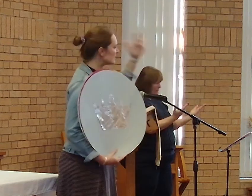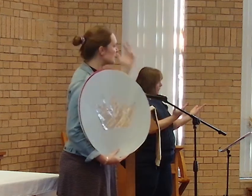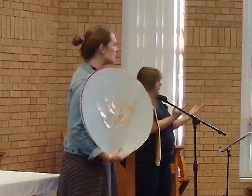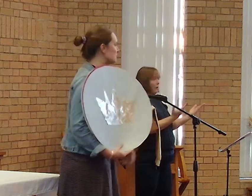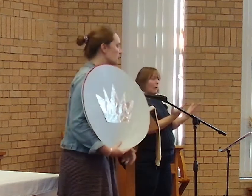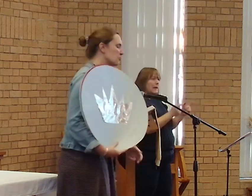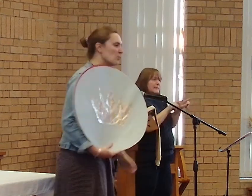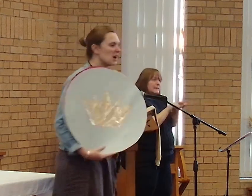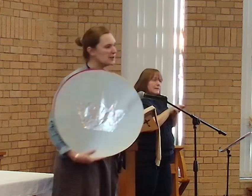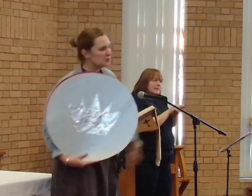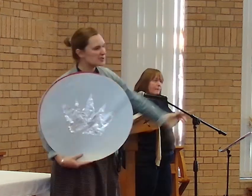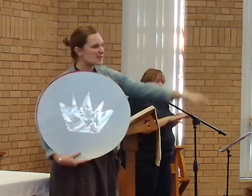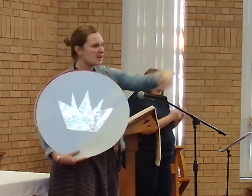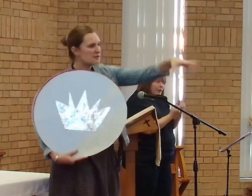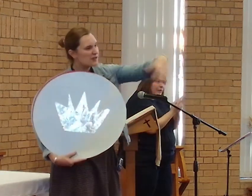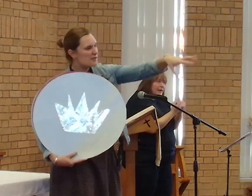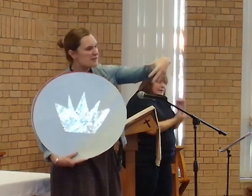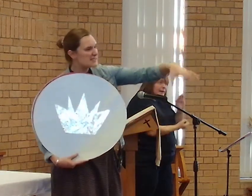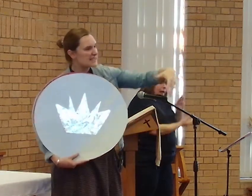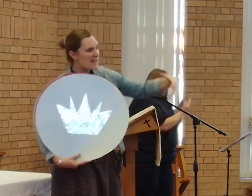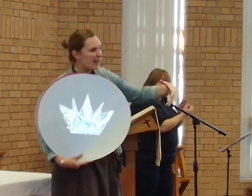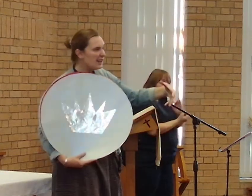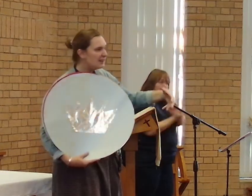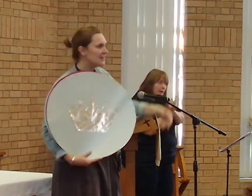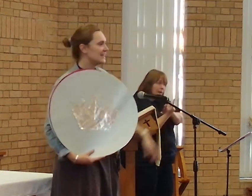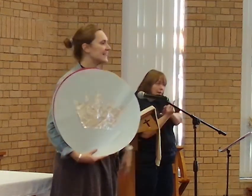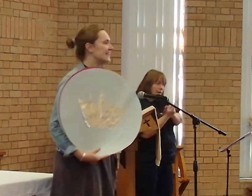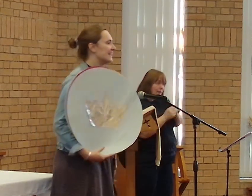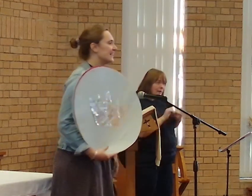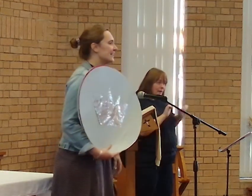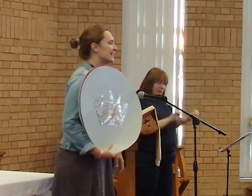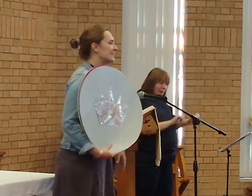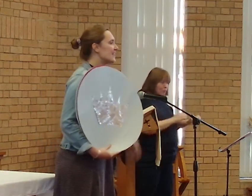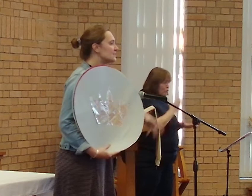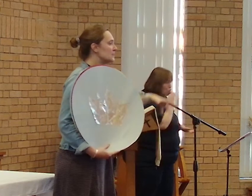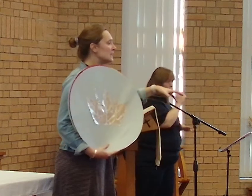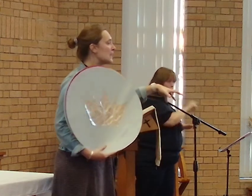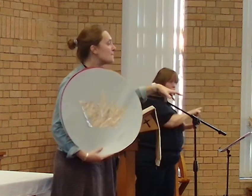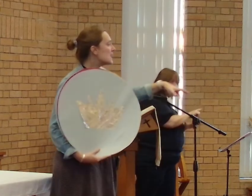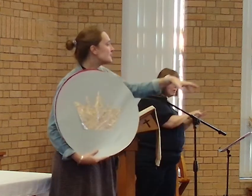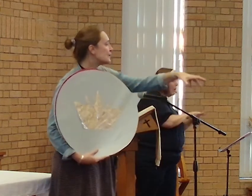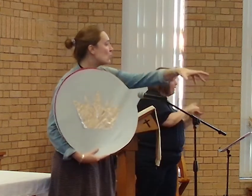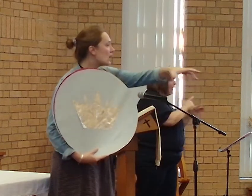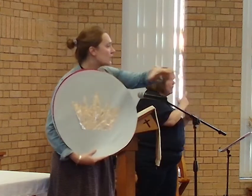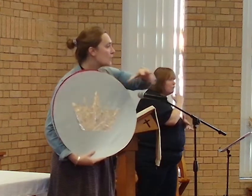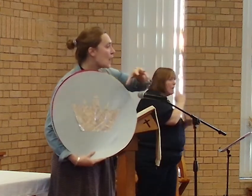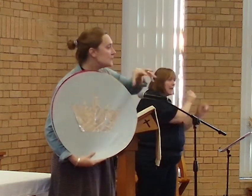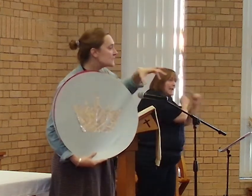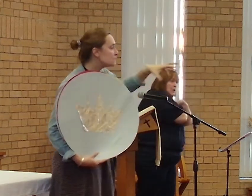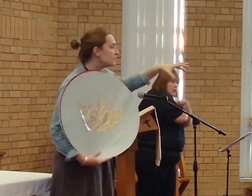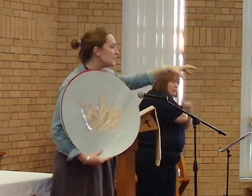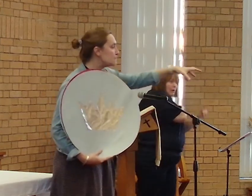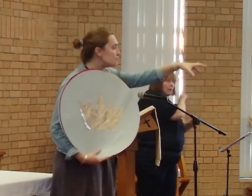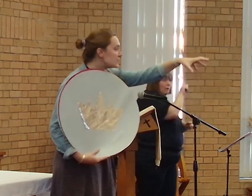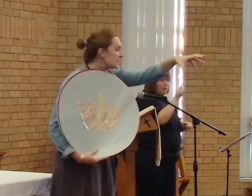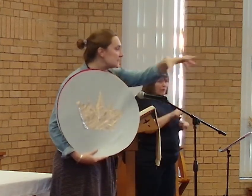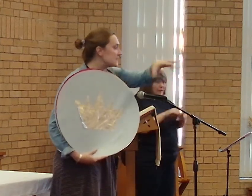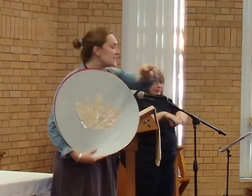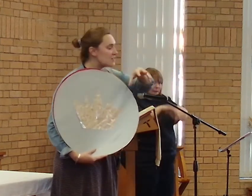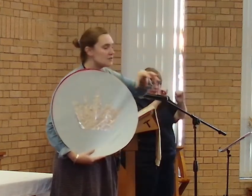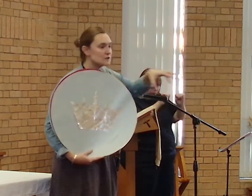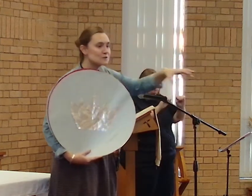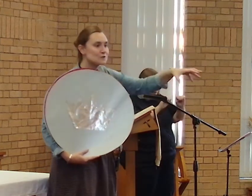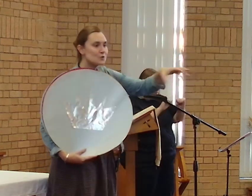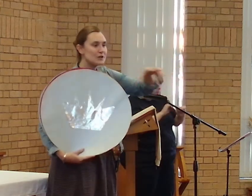and things that people thought might all just kind of fit together. There's been an amazing work of the Holy Spirit